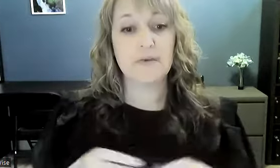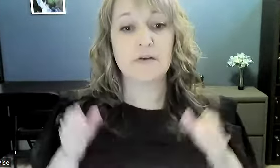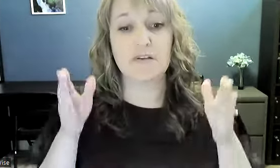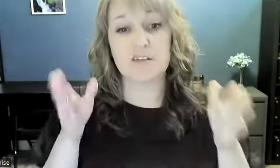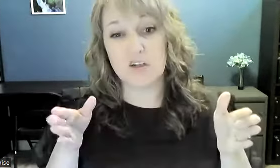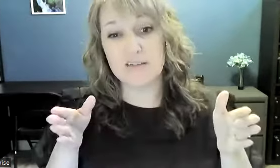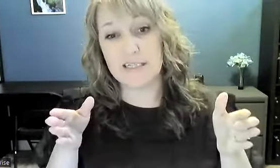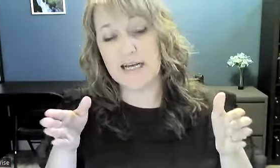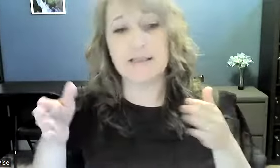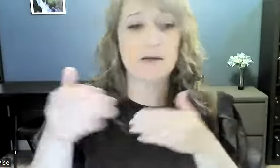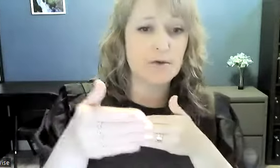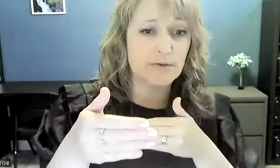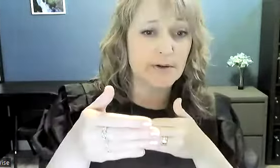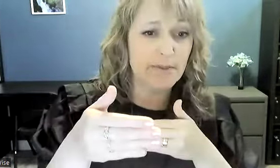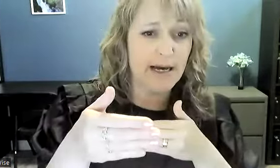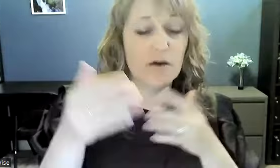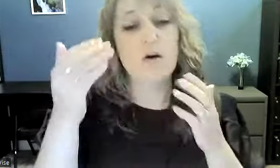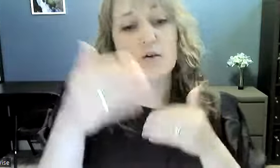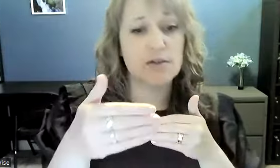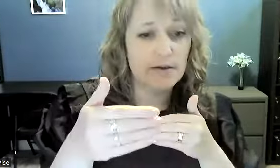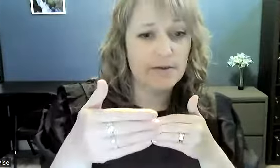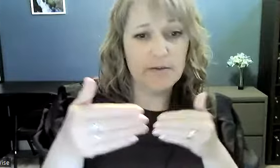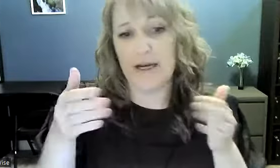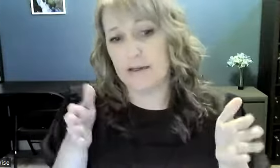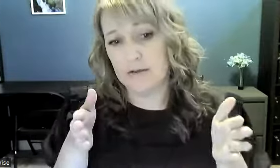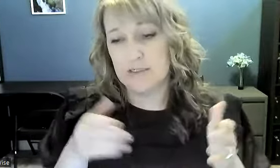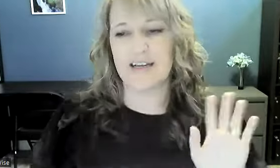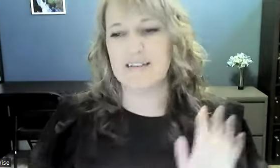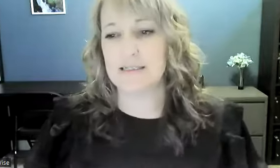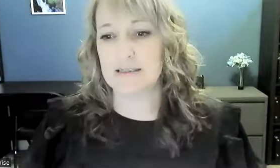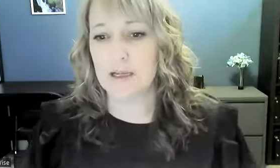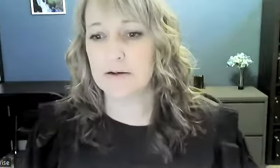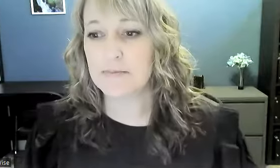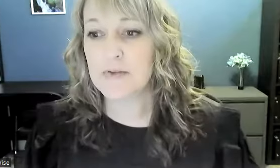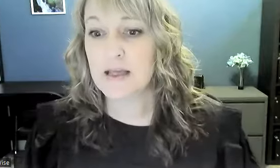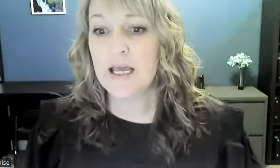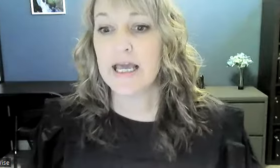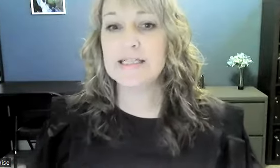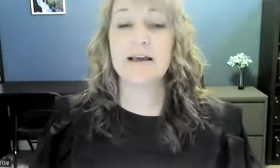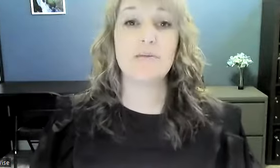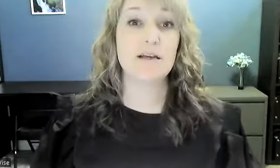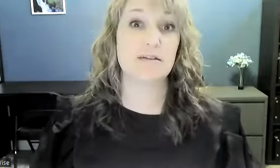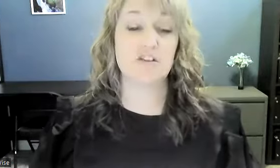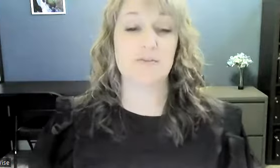You can start on the sides and then go to front and back, or start on the front and back and go to sides. It doesn't matter. ATM is just finger